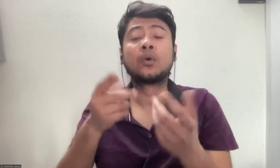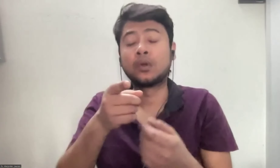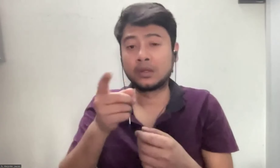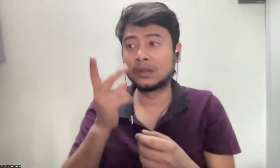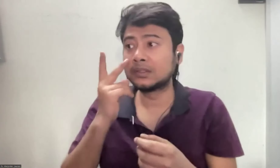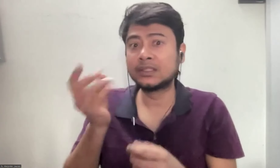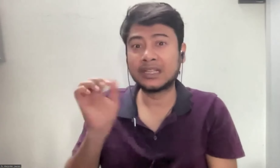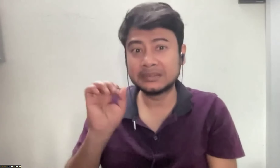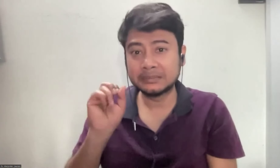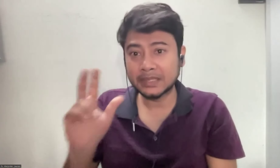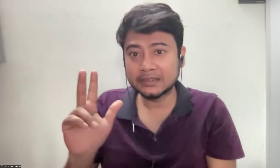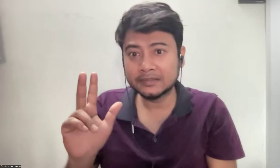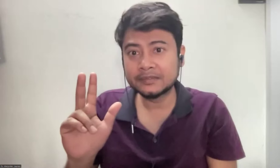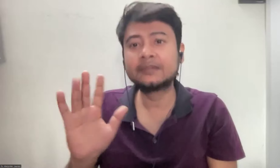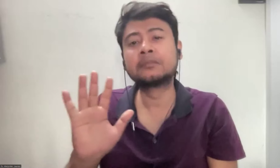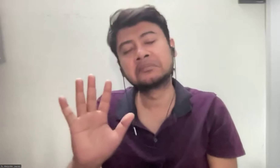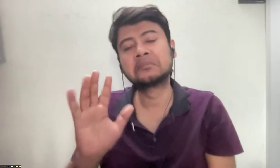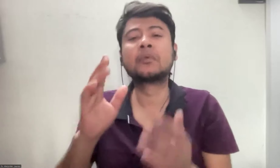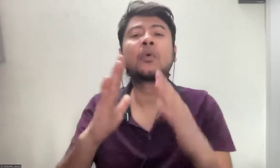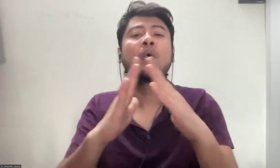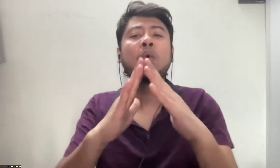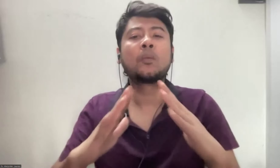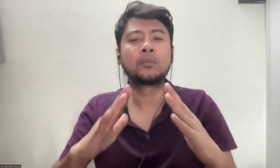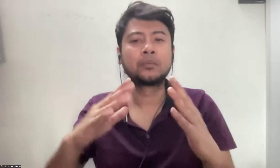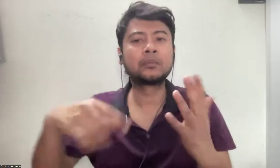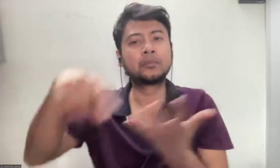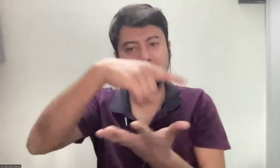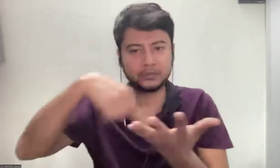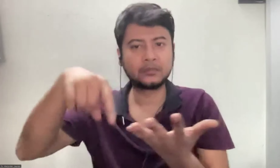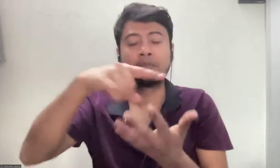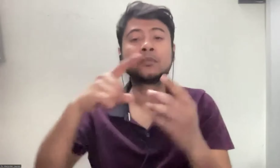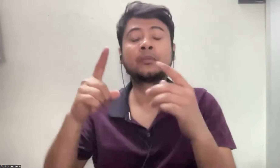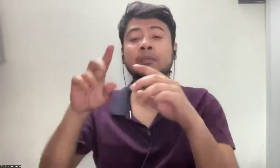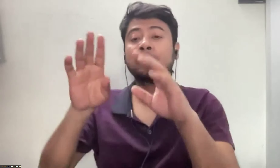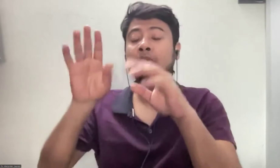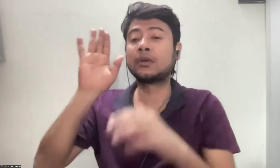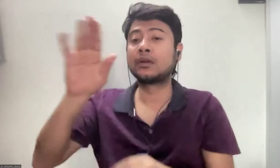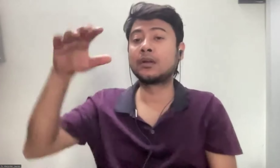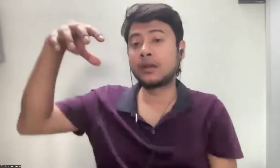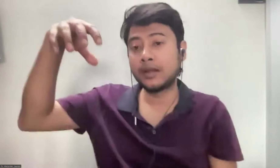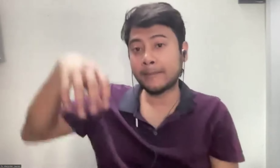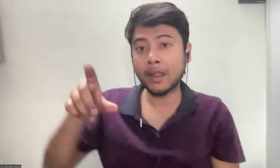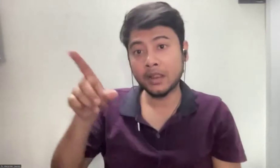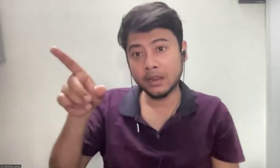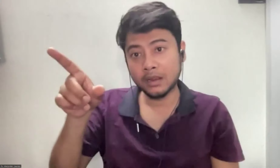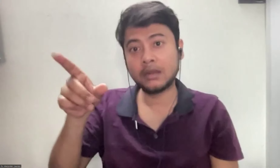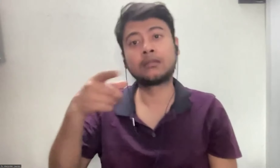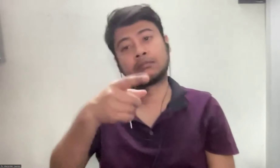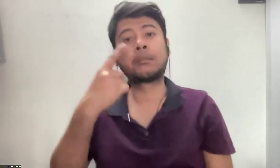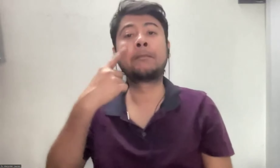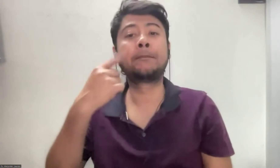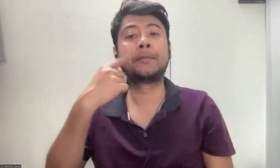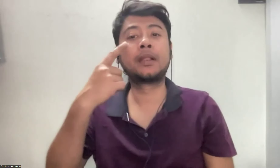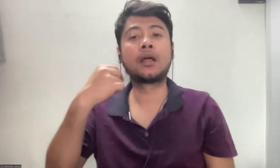home also. But like, this is the best of. That is how we do it in the temple. This is the, plate, which is,